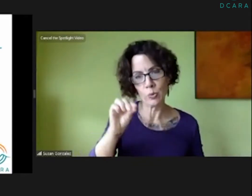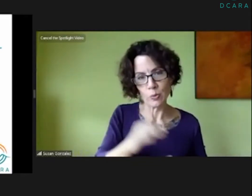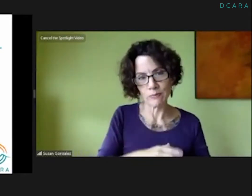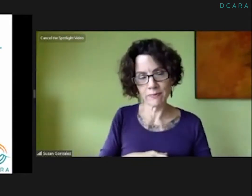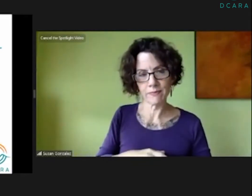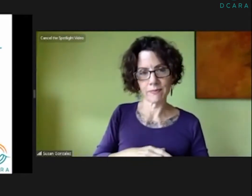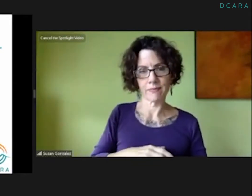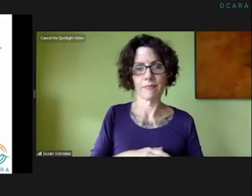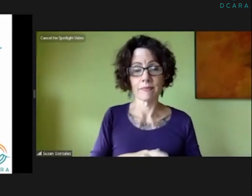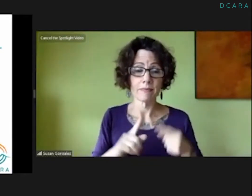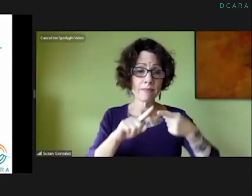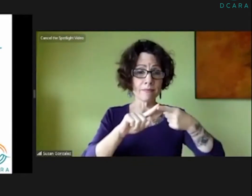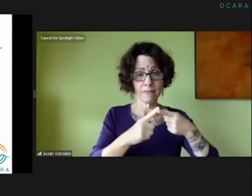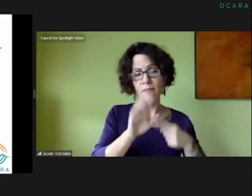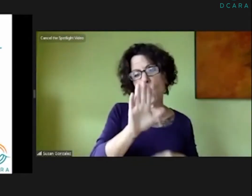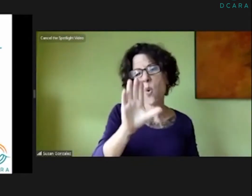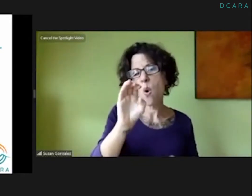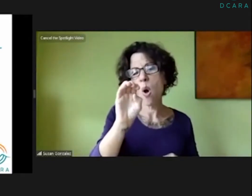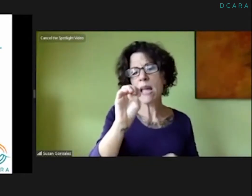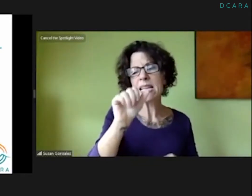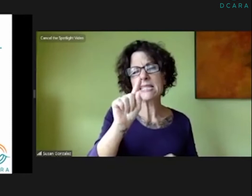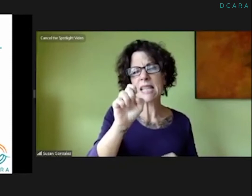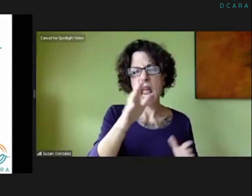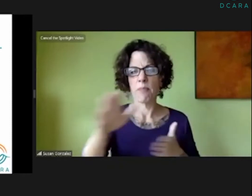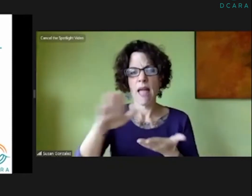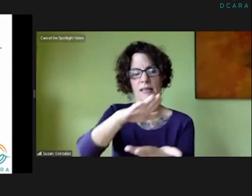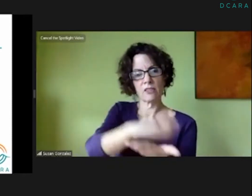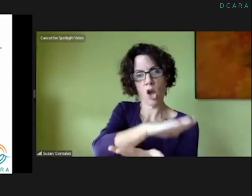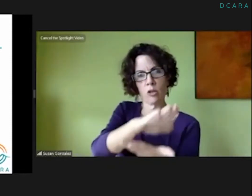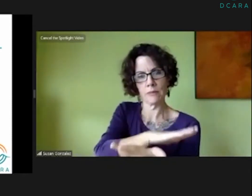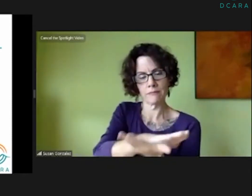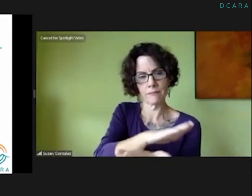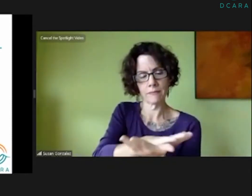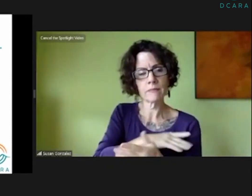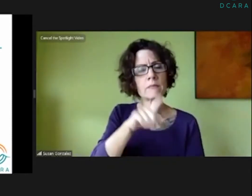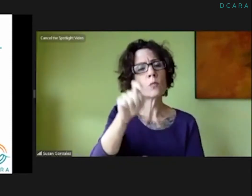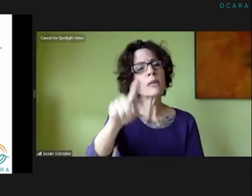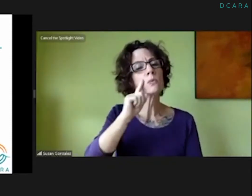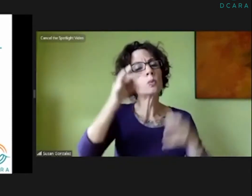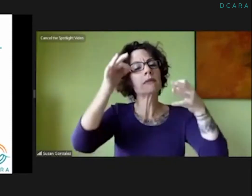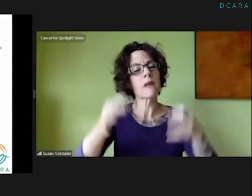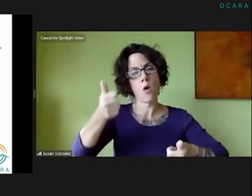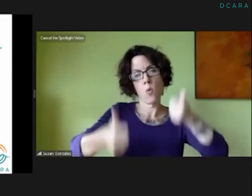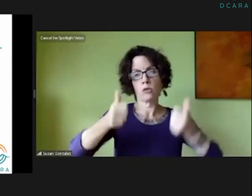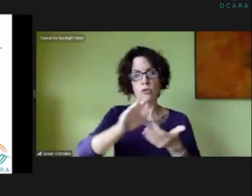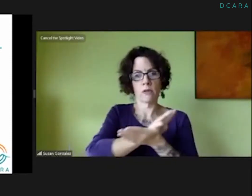This is basic housekeeping. There's a lot of organizing to do.